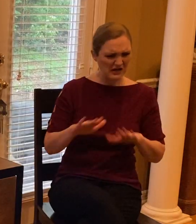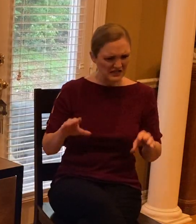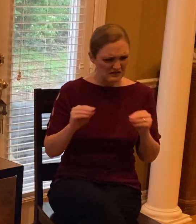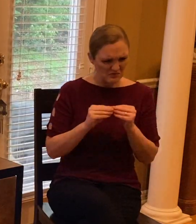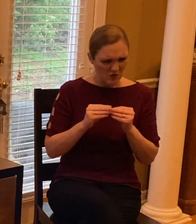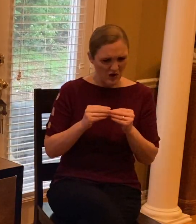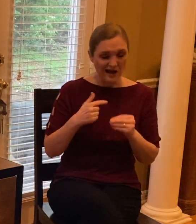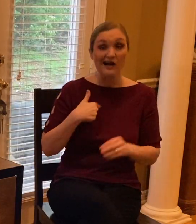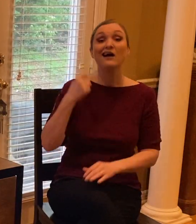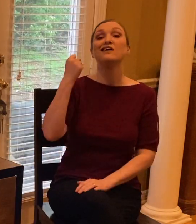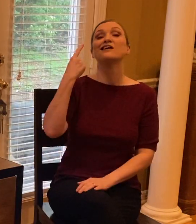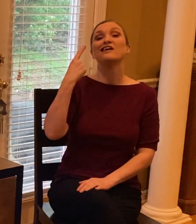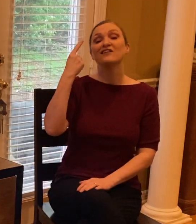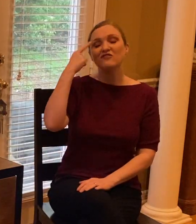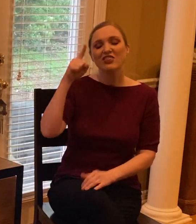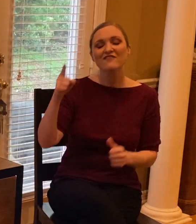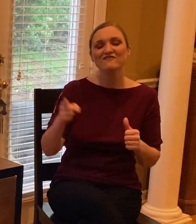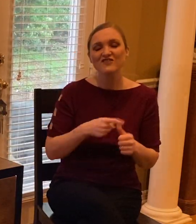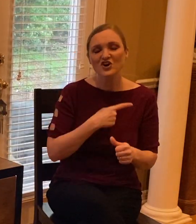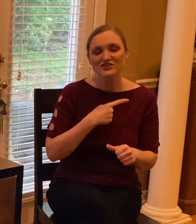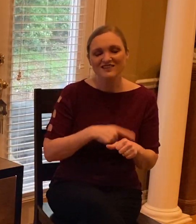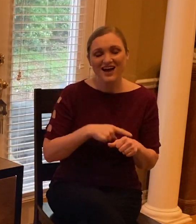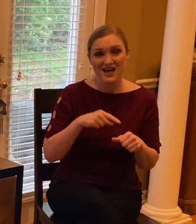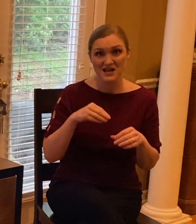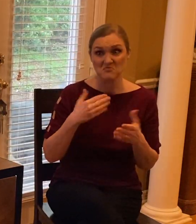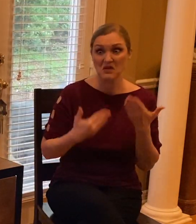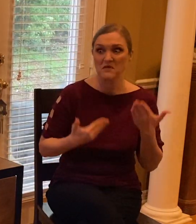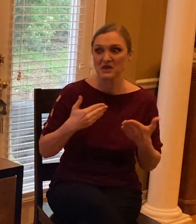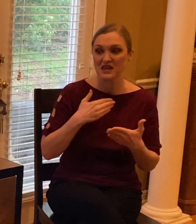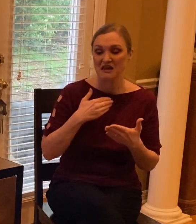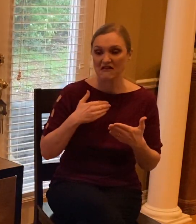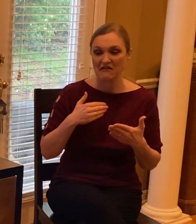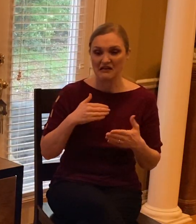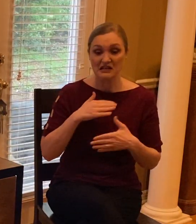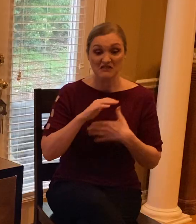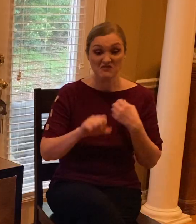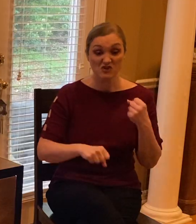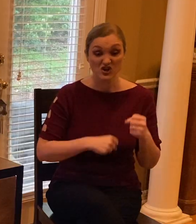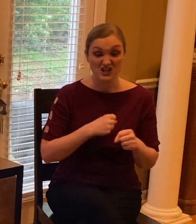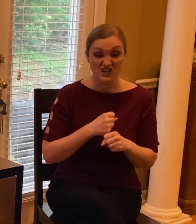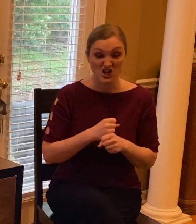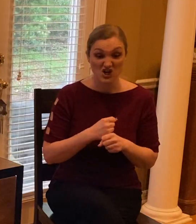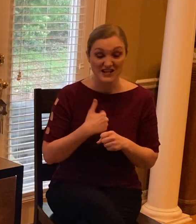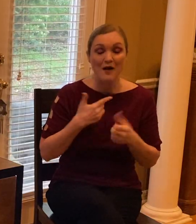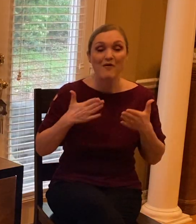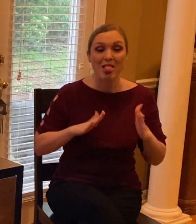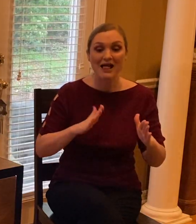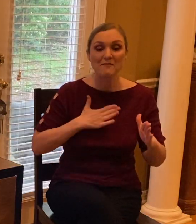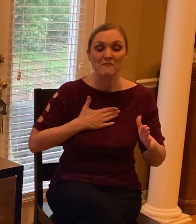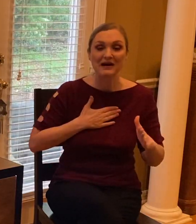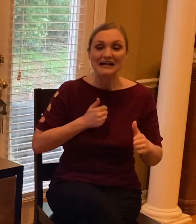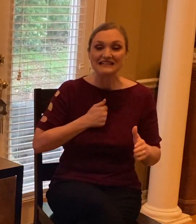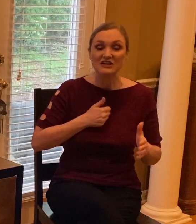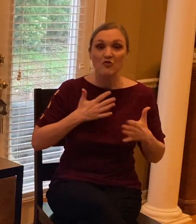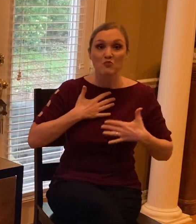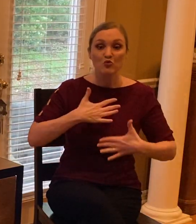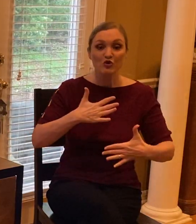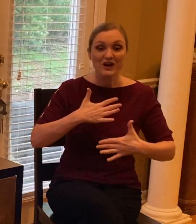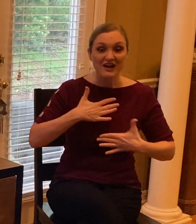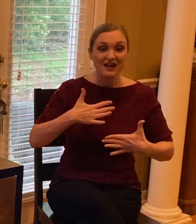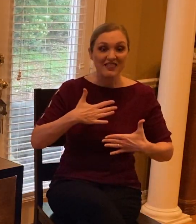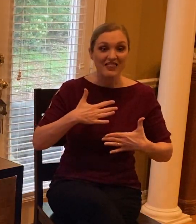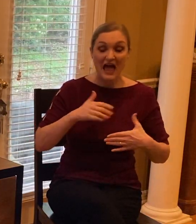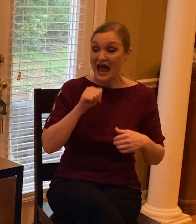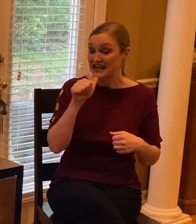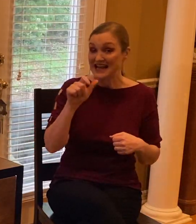I realized that for the first time, maybe in years, I was allowing myself to breathe. I didn't have anything to do, you